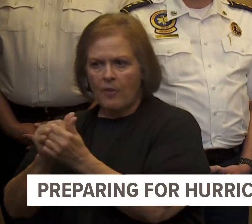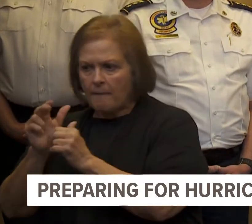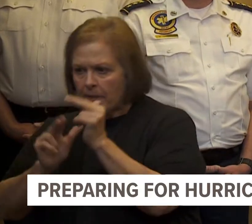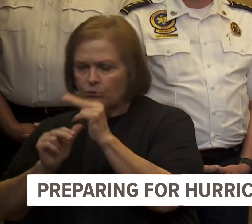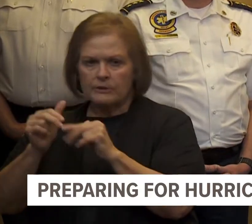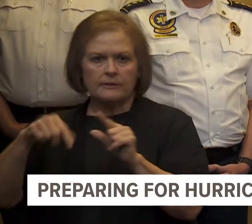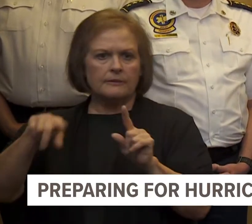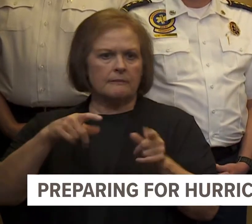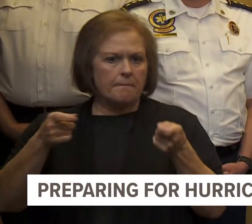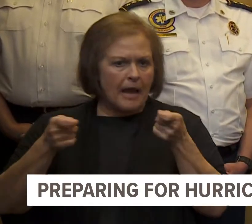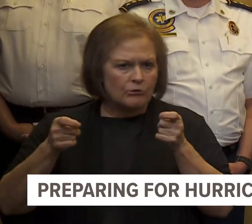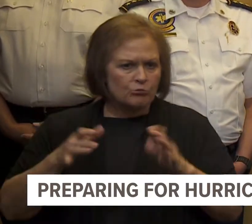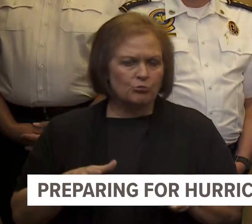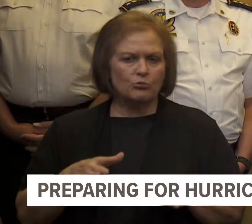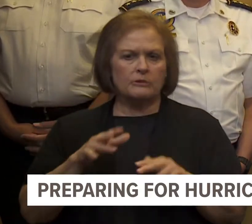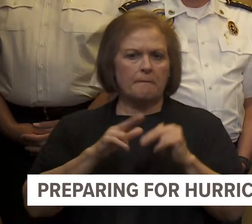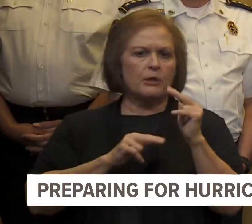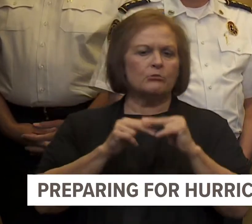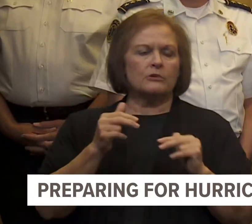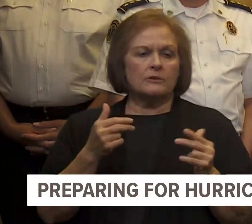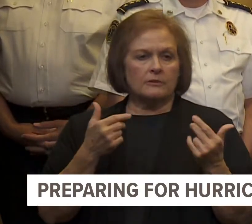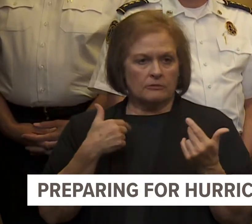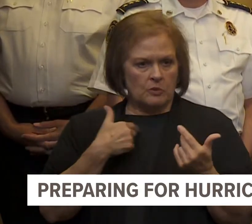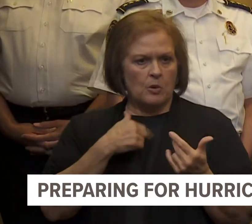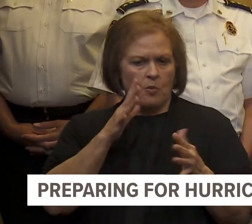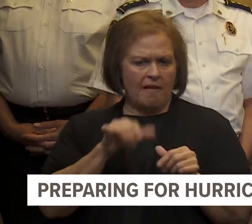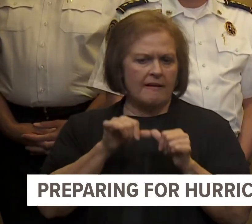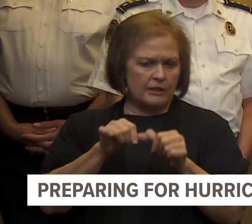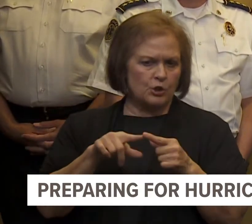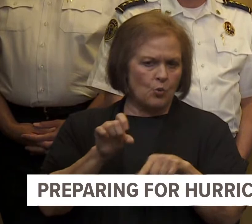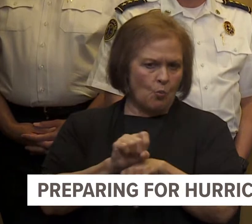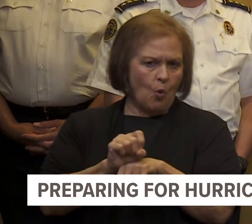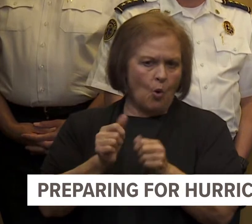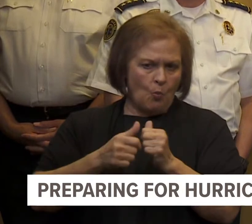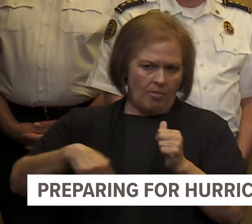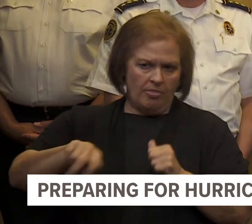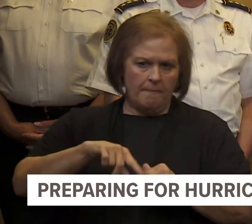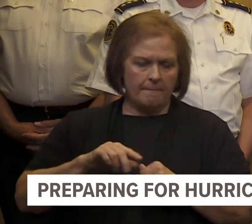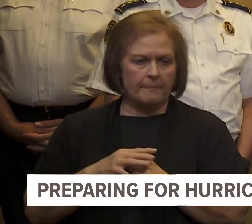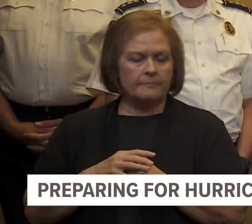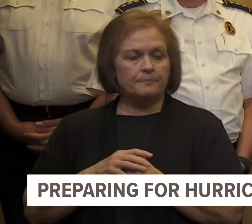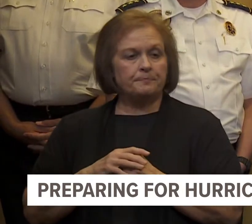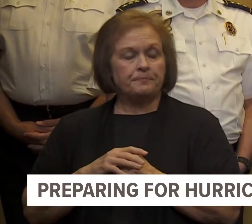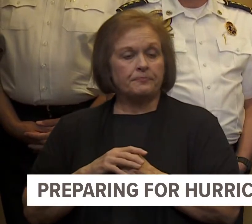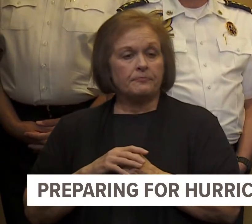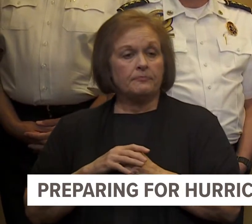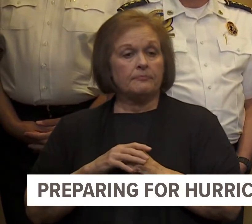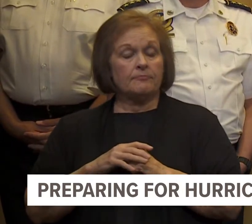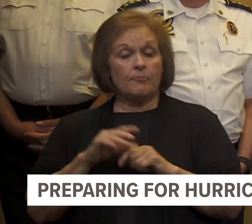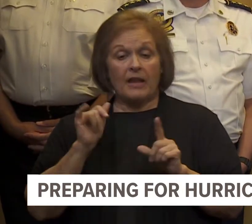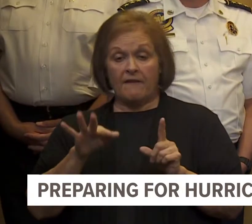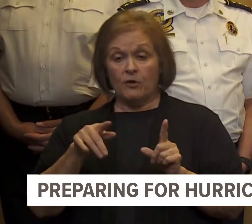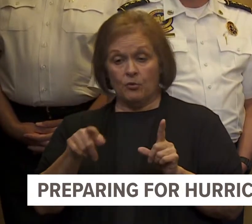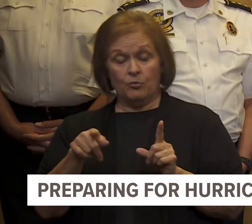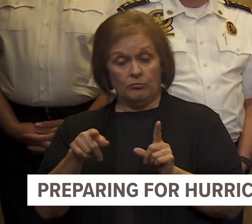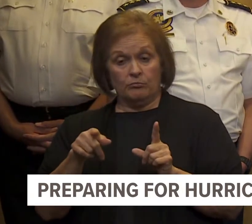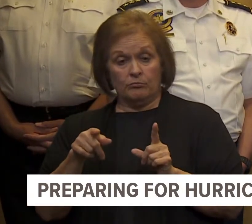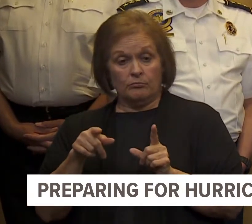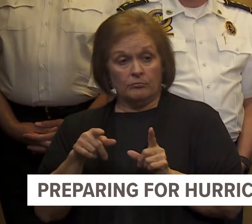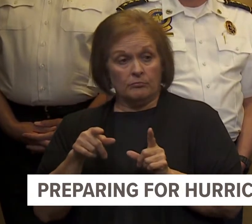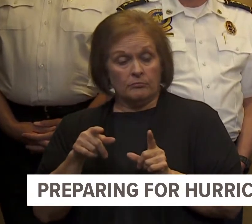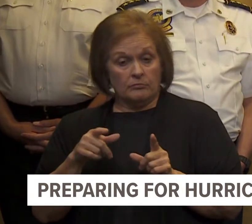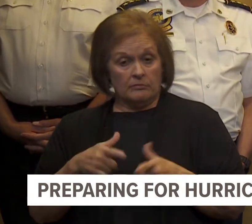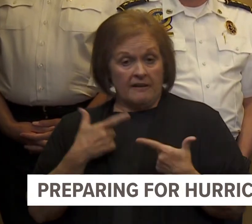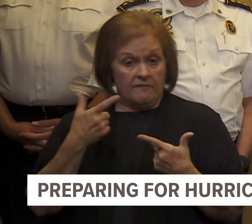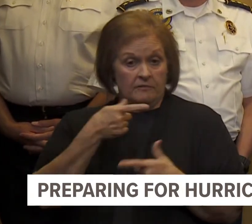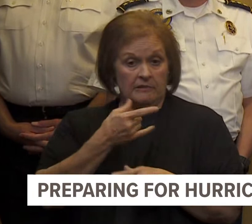the residents, with the management. So, we're going to continue to work with them. But I do want to say, if you're a resident at an